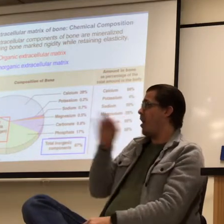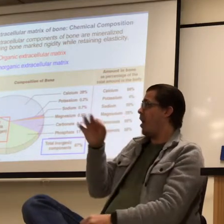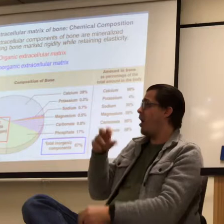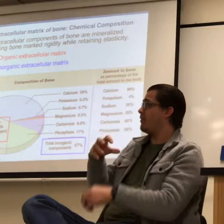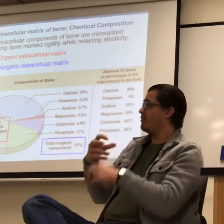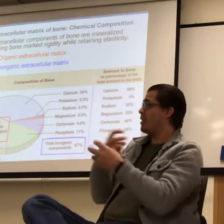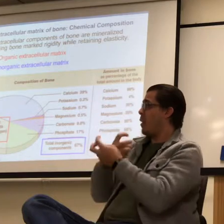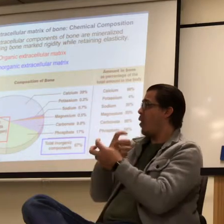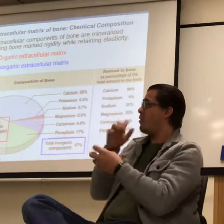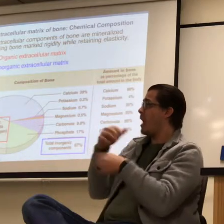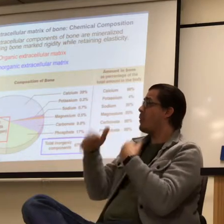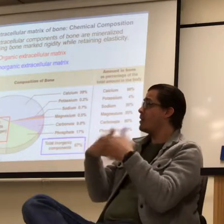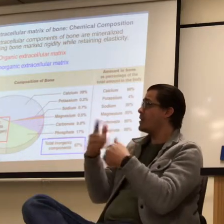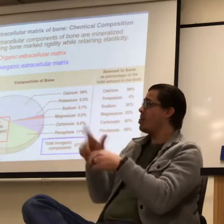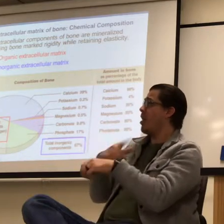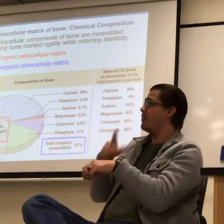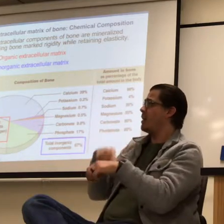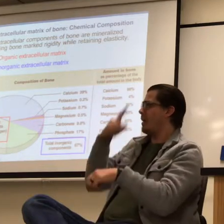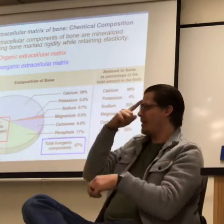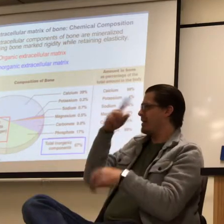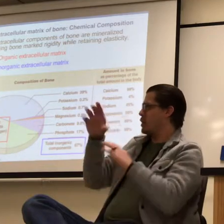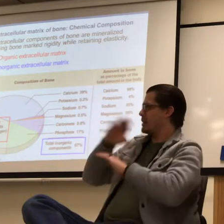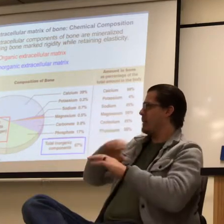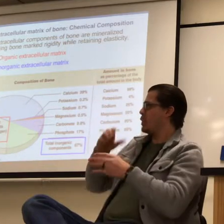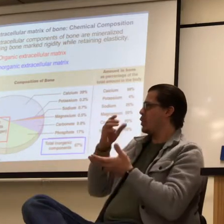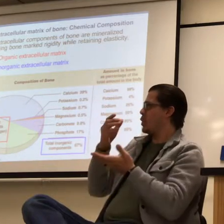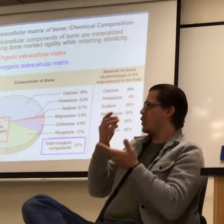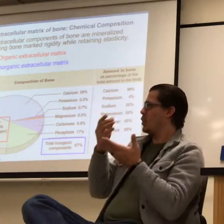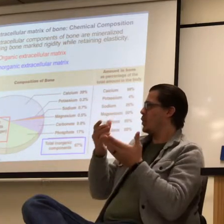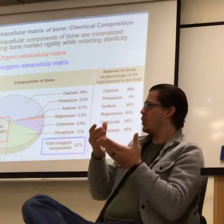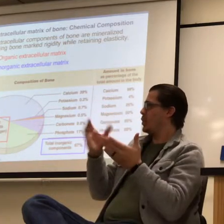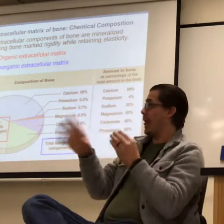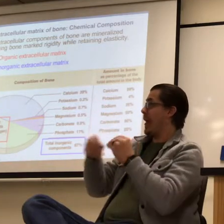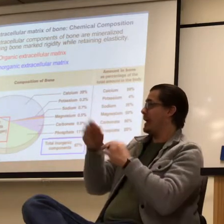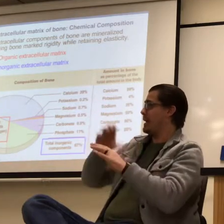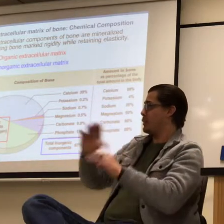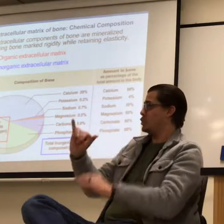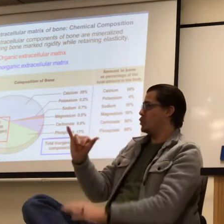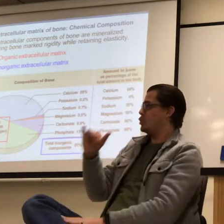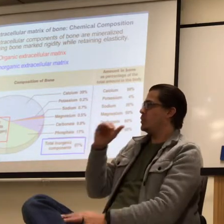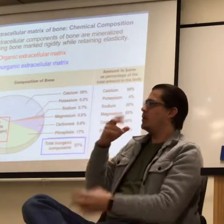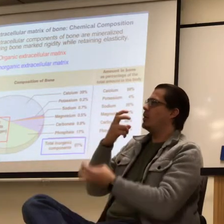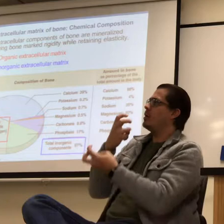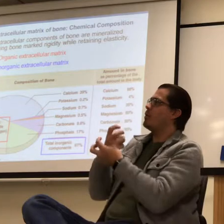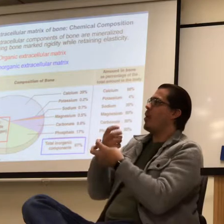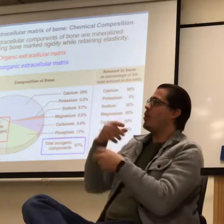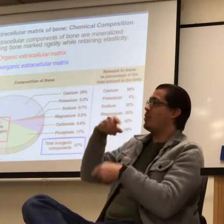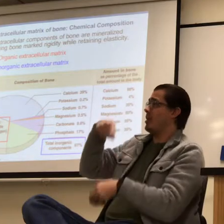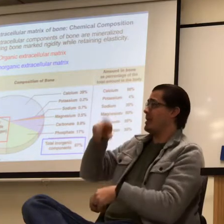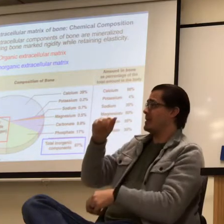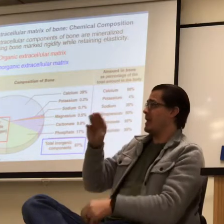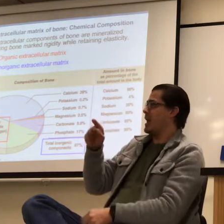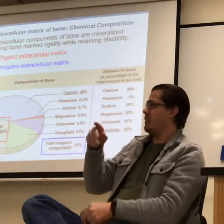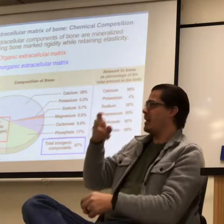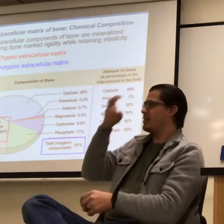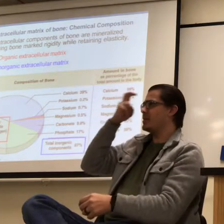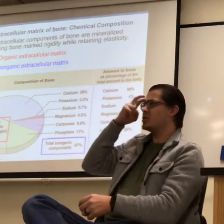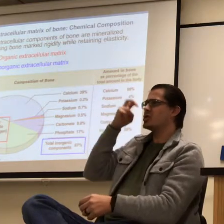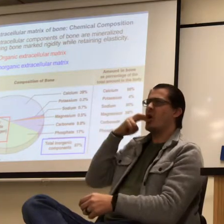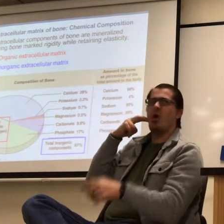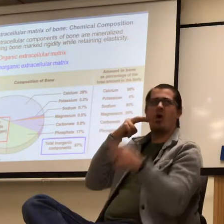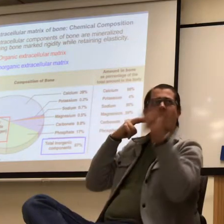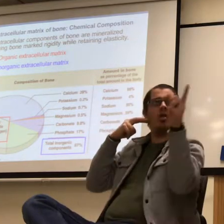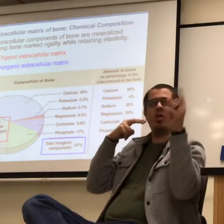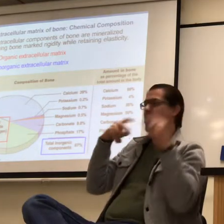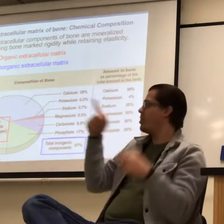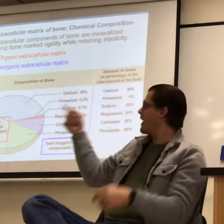a long time. I believe there's some chemical treatment as well. But when you work with bones in our lab, like those skull bones there, those bones on